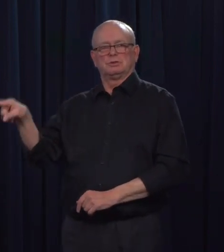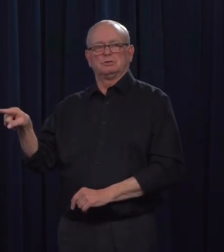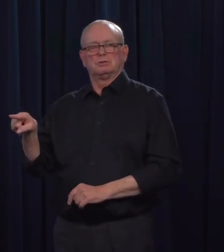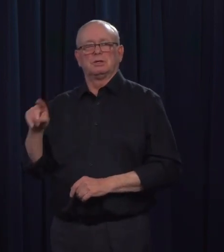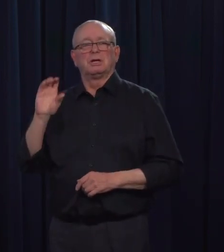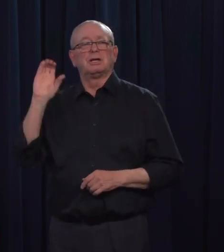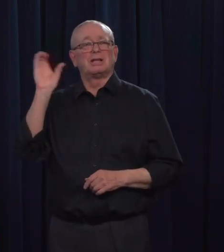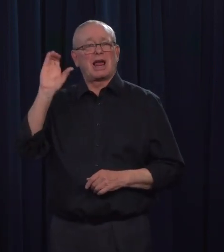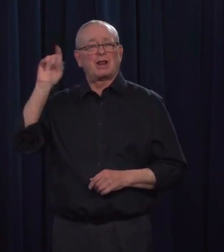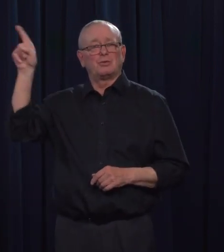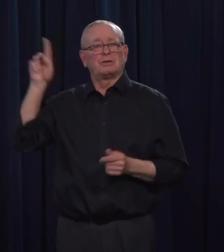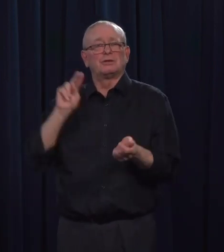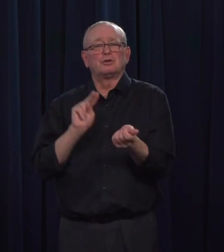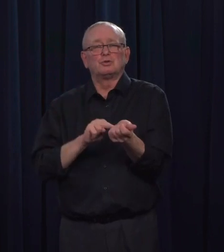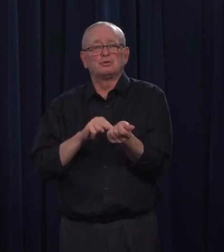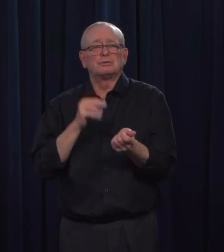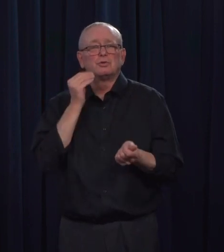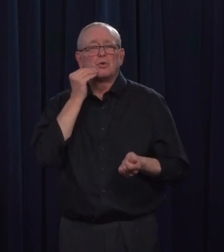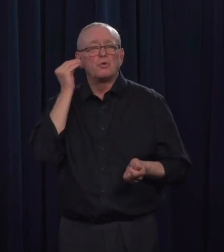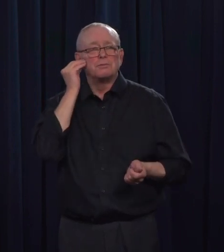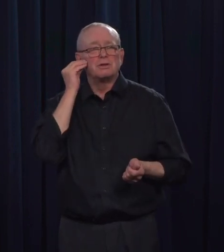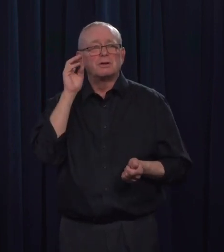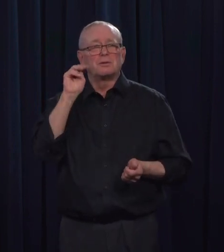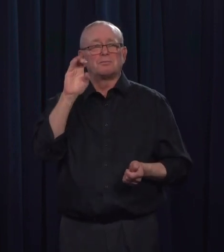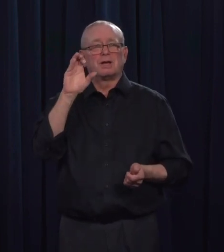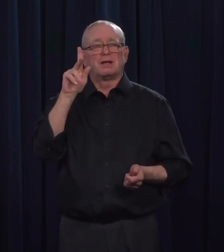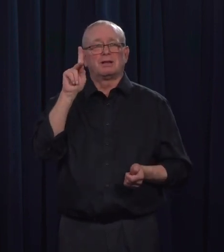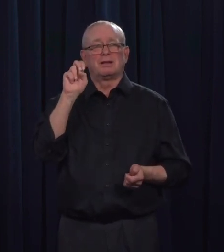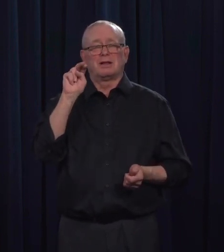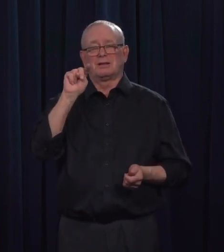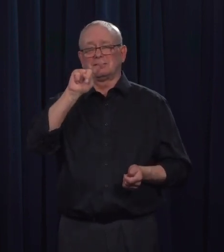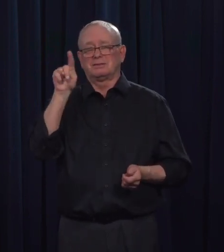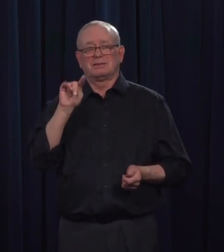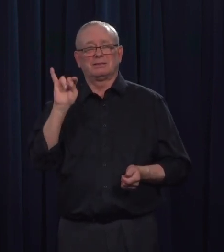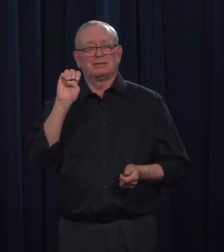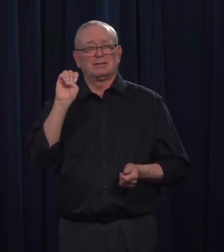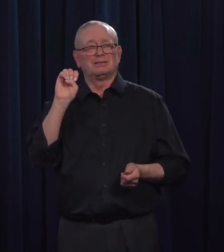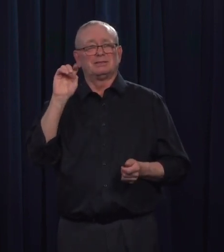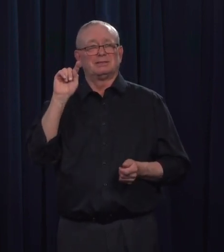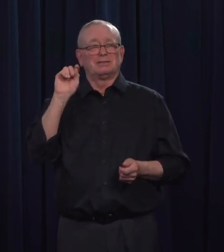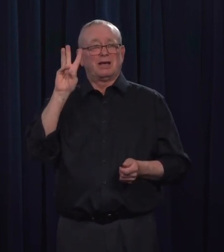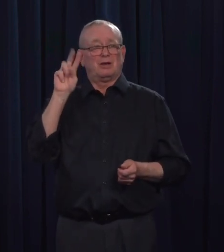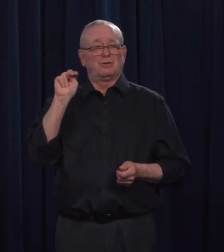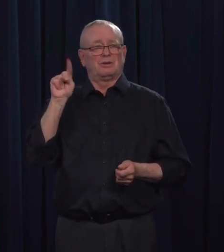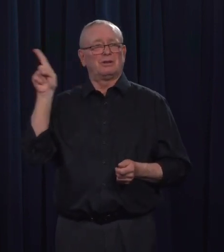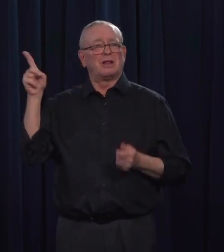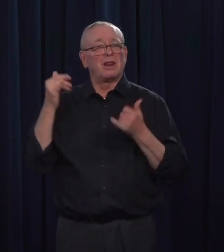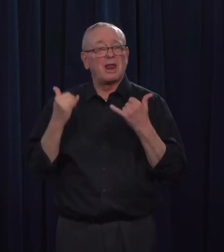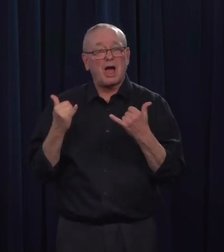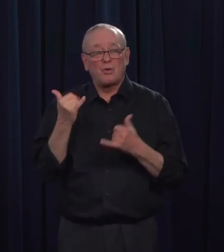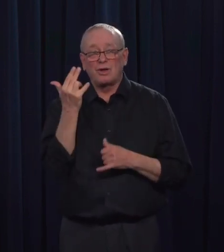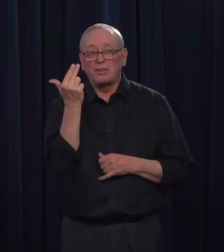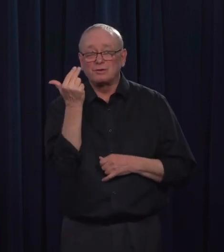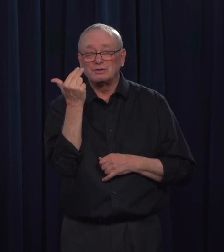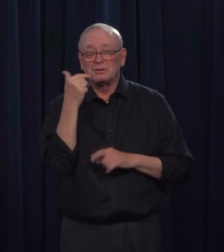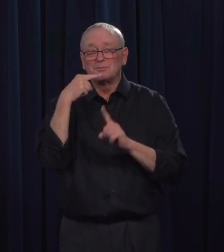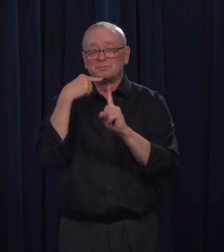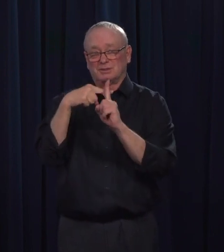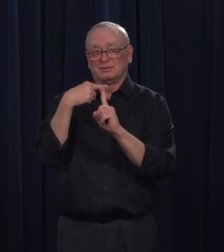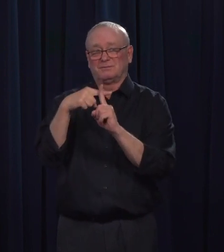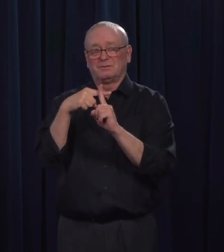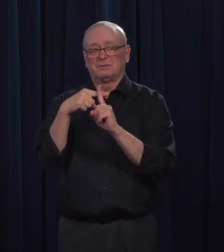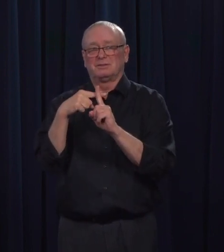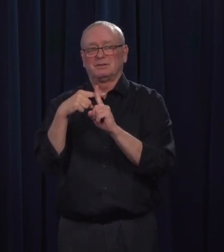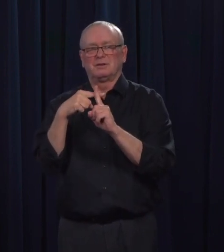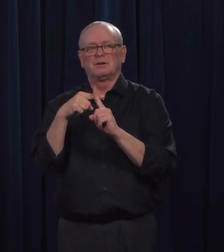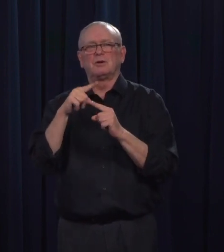said 13 symptomatic residents have now tested positive. At what point will you know whether that situation is contained? So